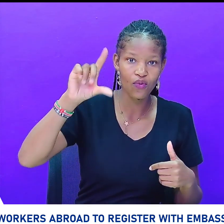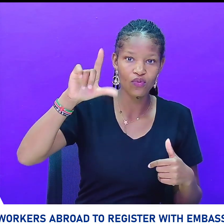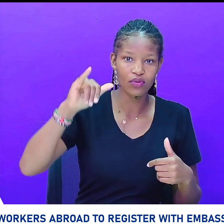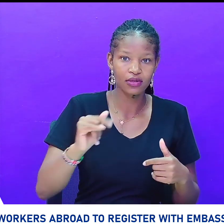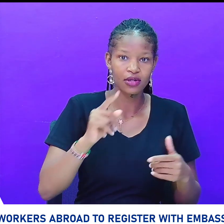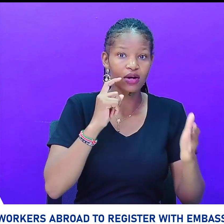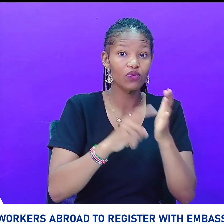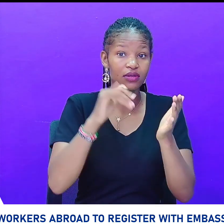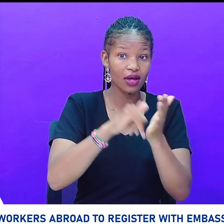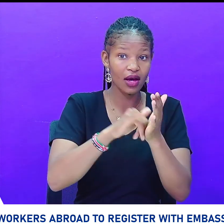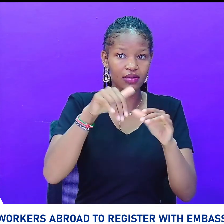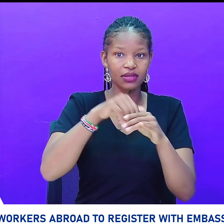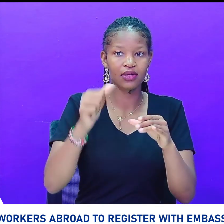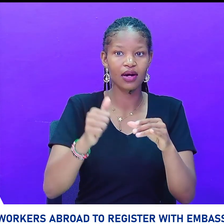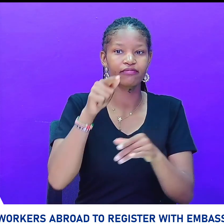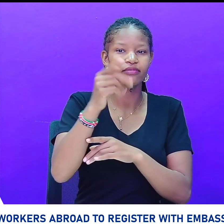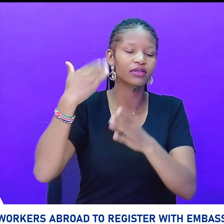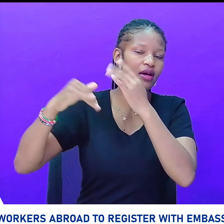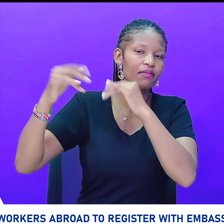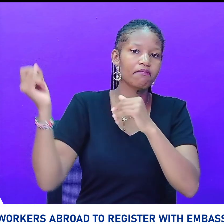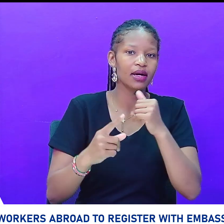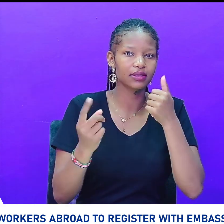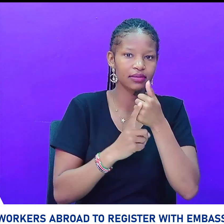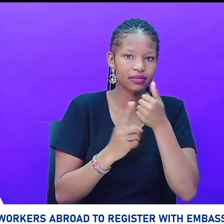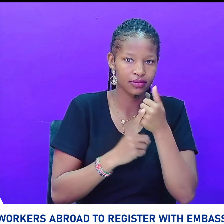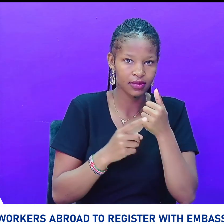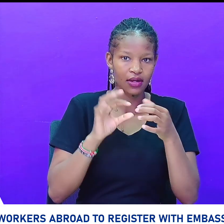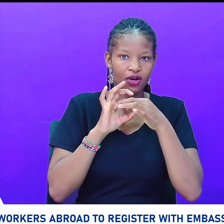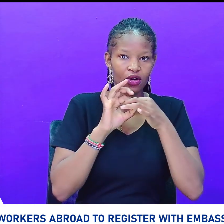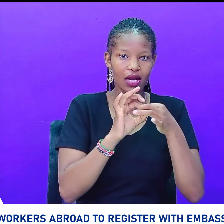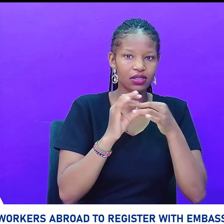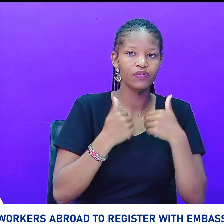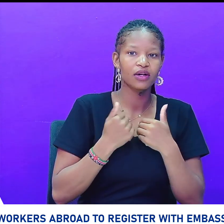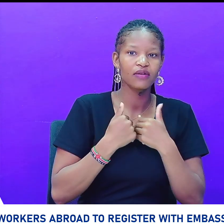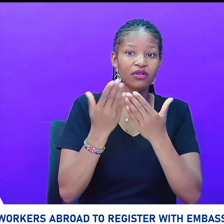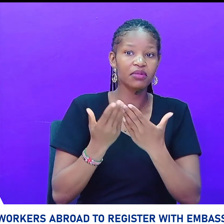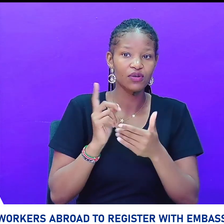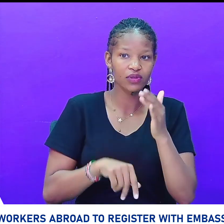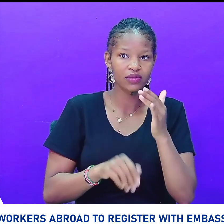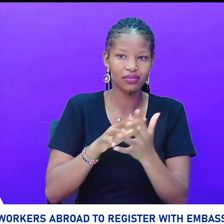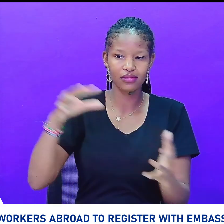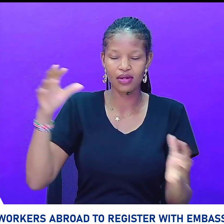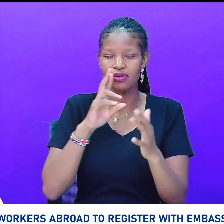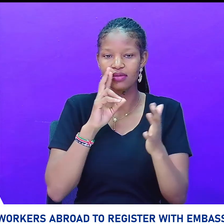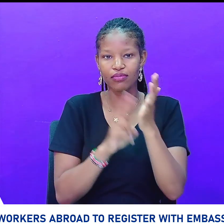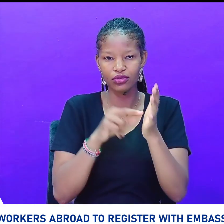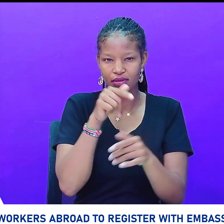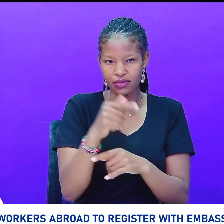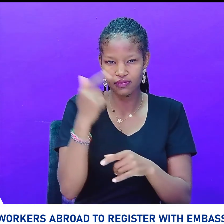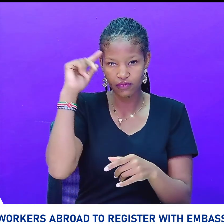Atwoli noted that in the past 6 months, the union has received increasing reports of Kenyans